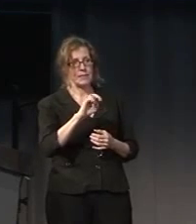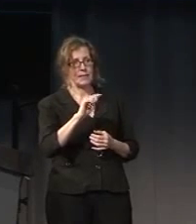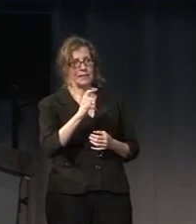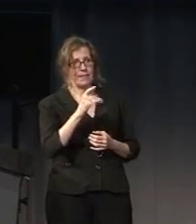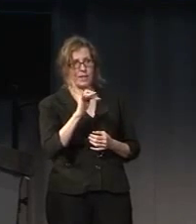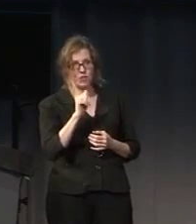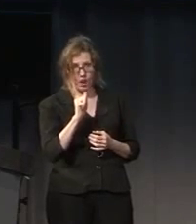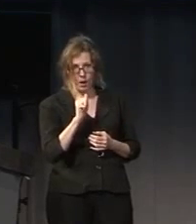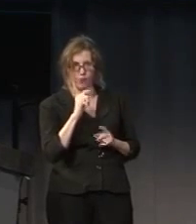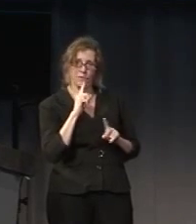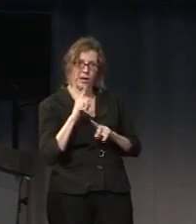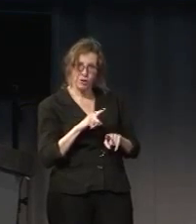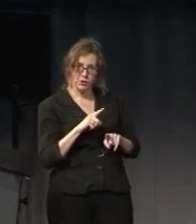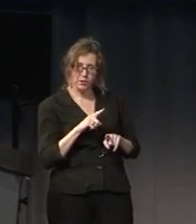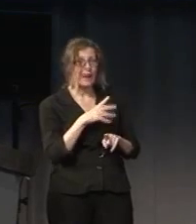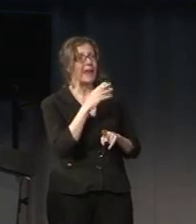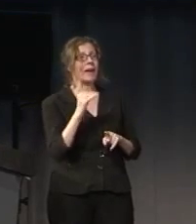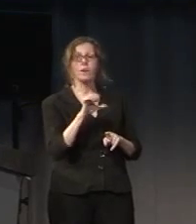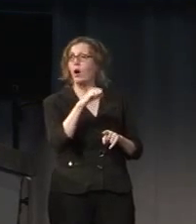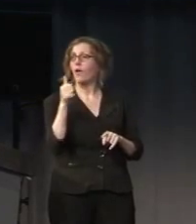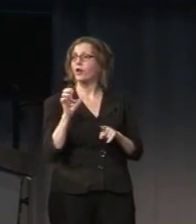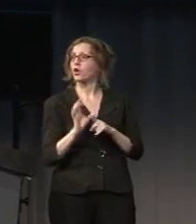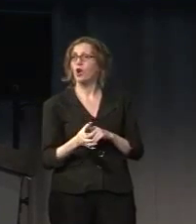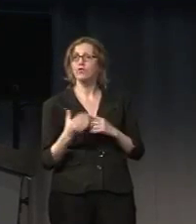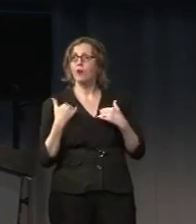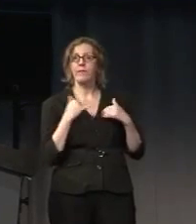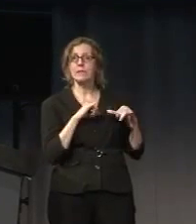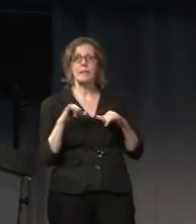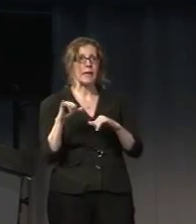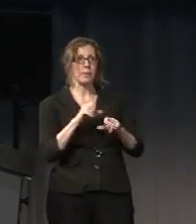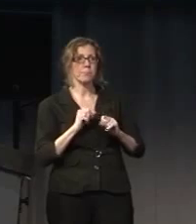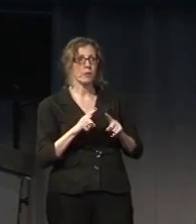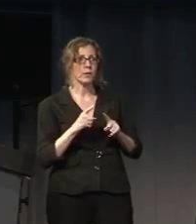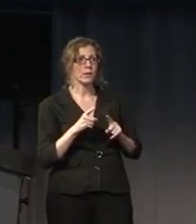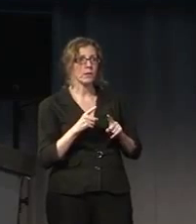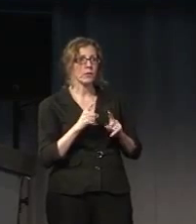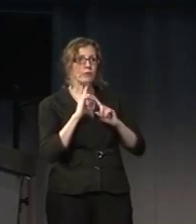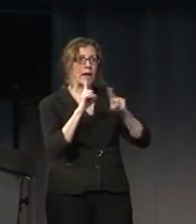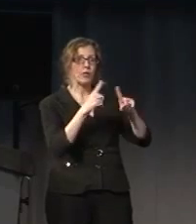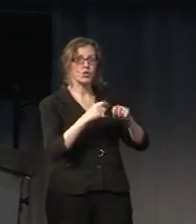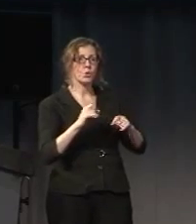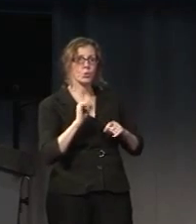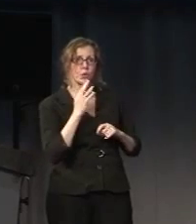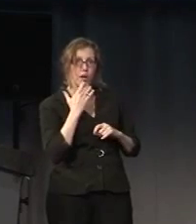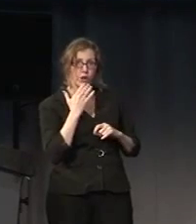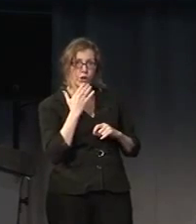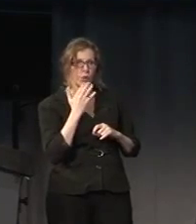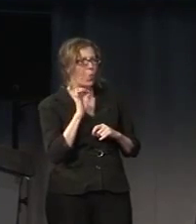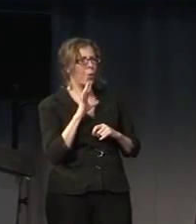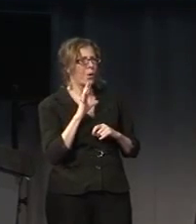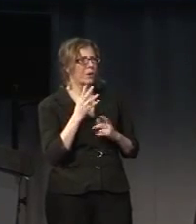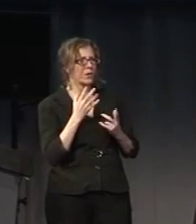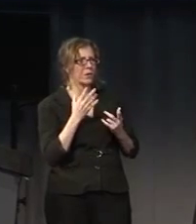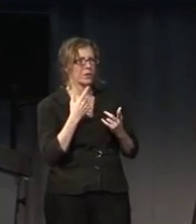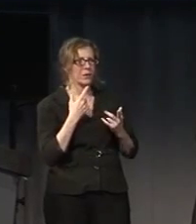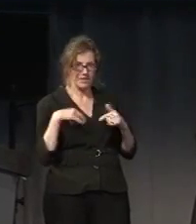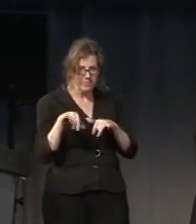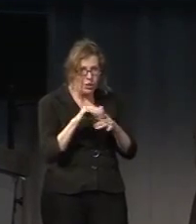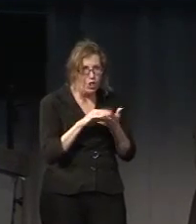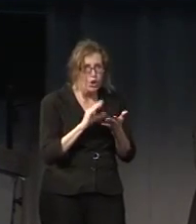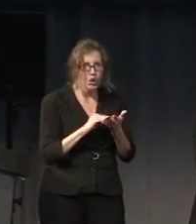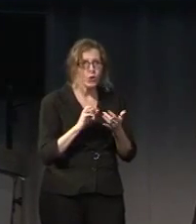color cross-culturally the same, or something we learn? Oh, there are about 20 questions in there. That's great. That's